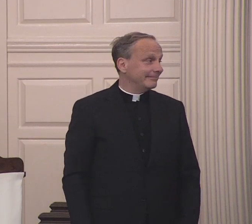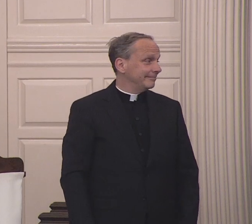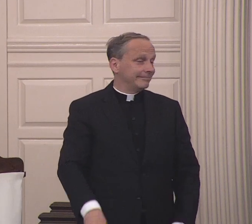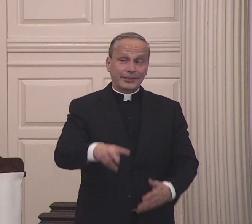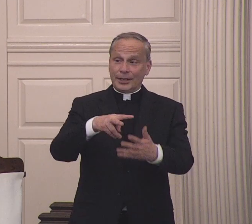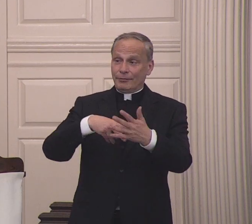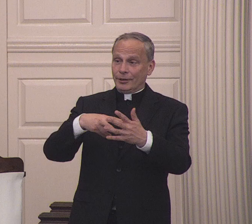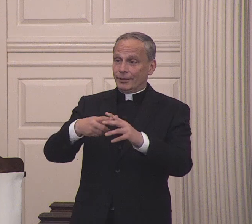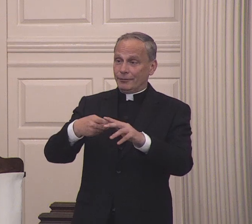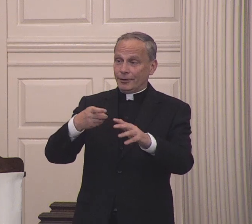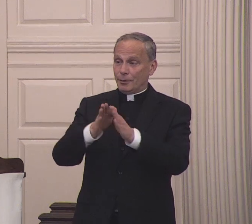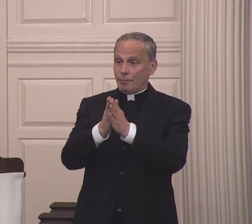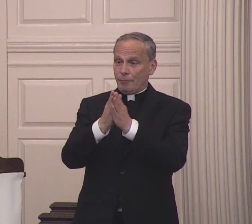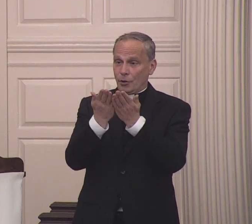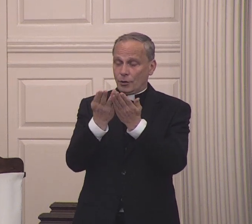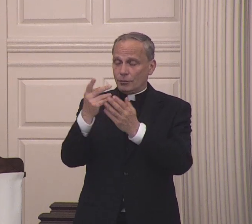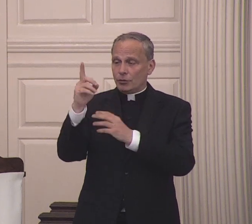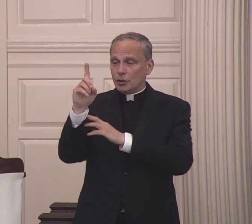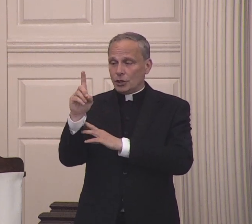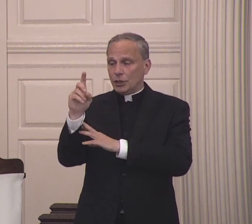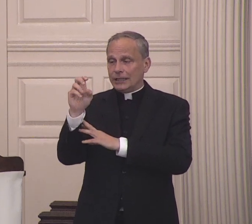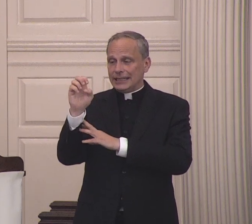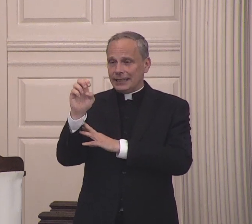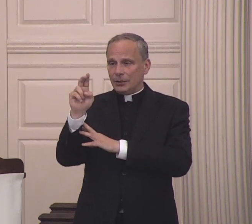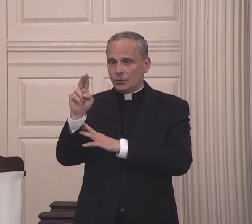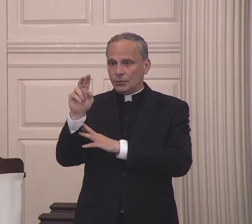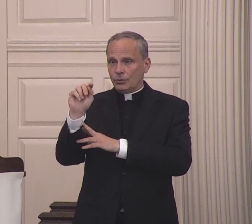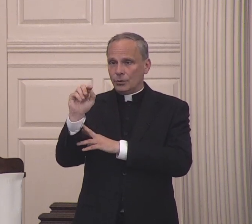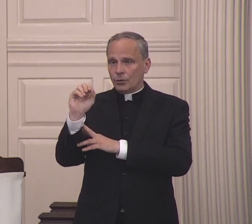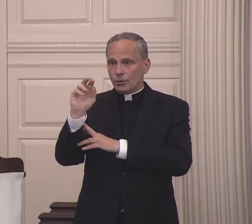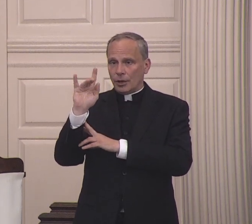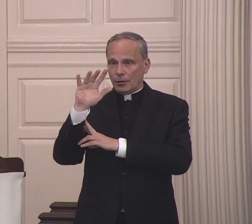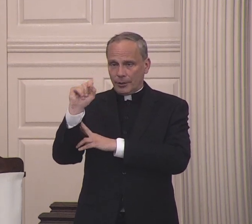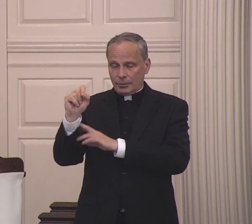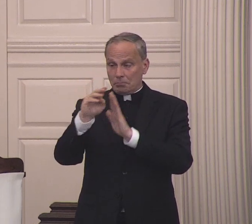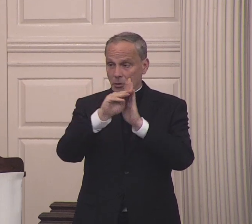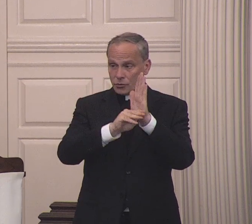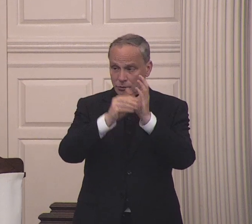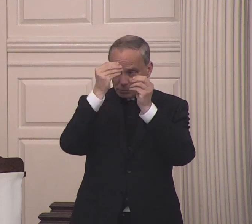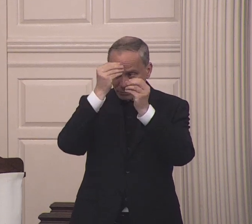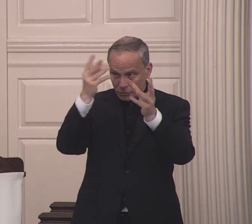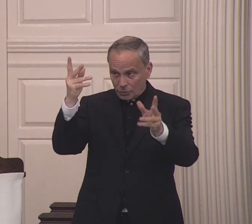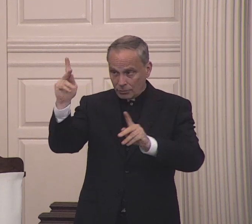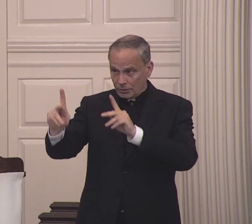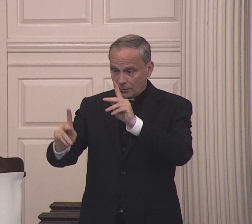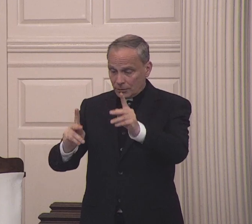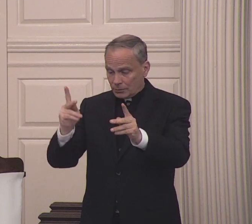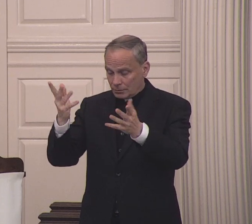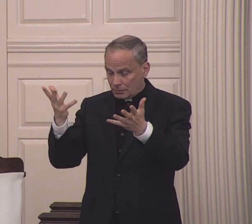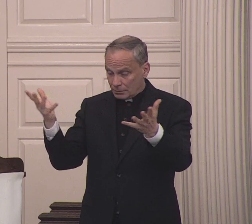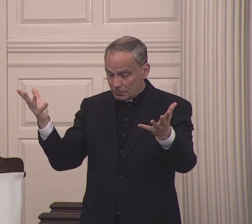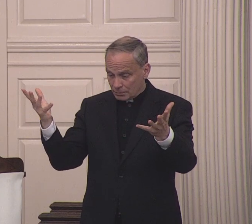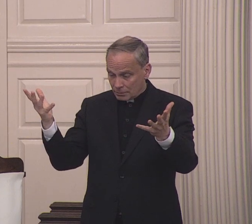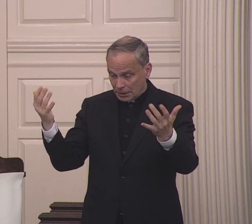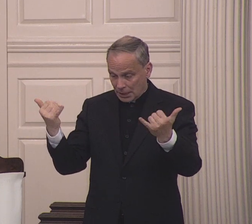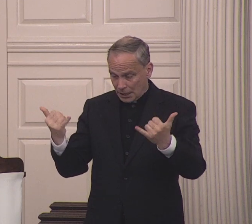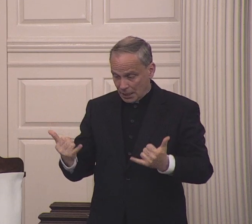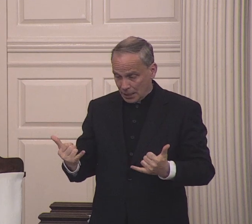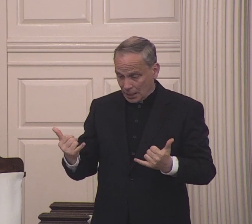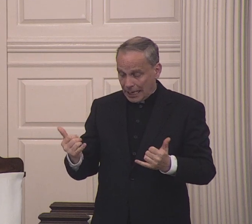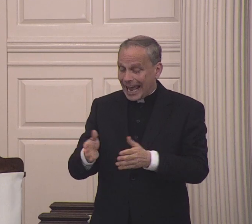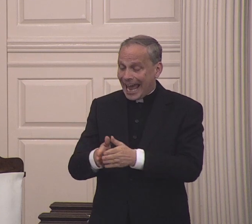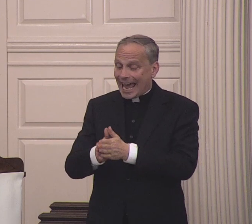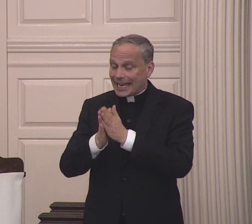A reading from the book of Deuteronomy. Moses said to the people, "Ask now of the days of